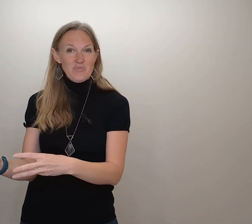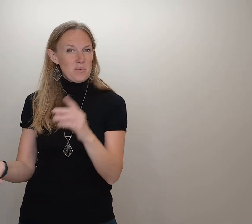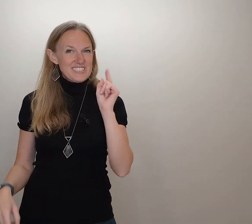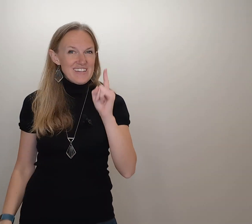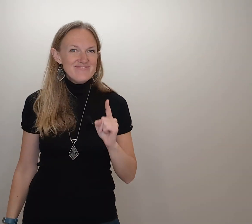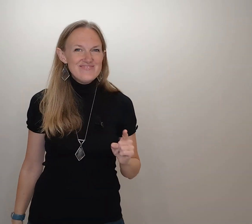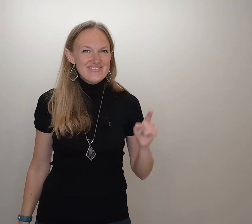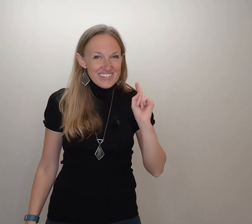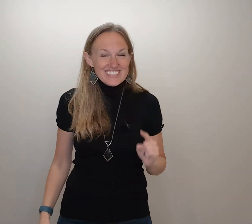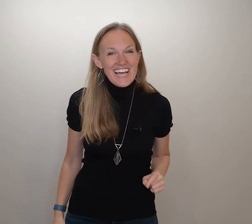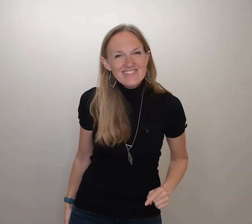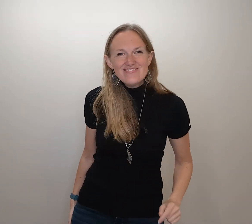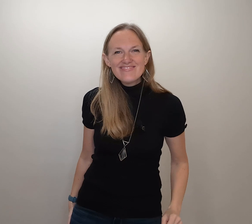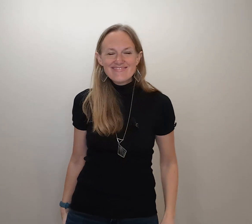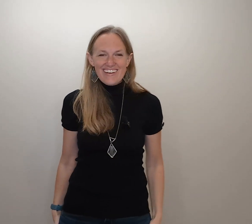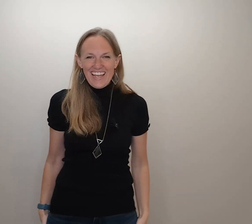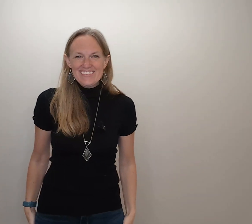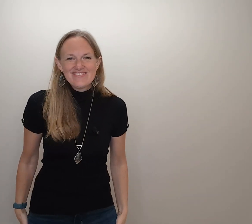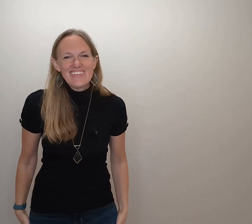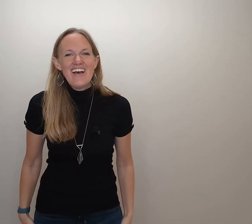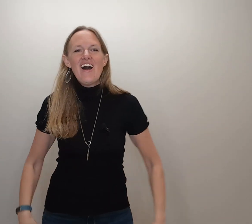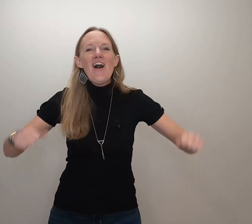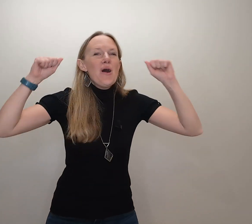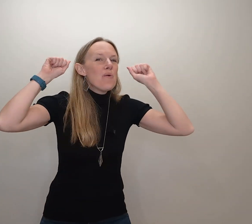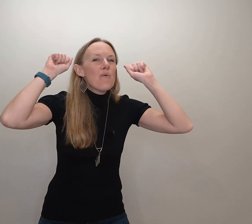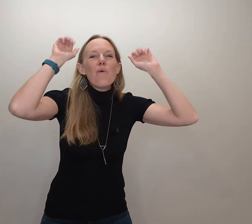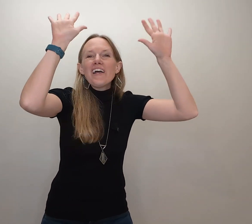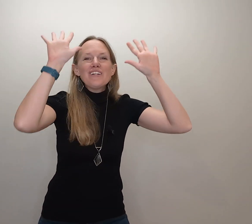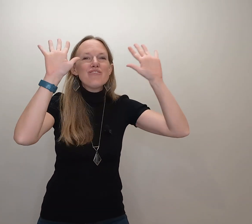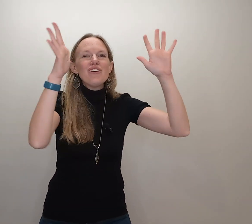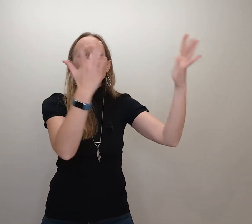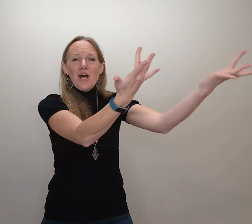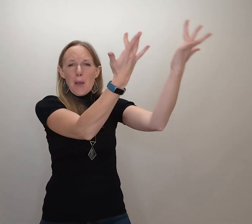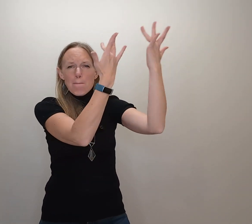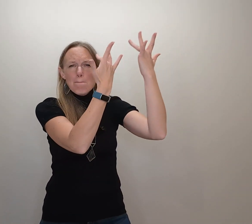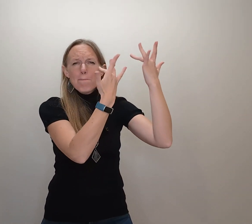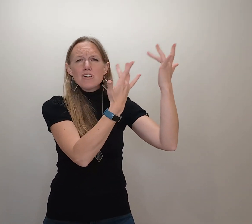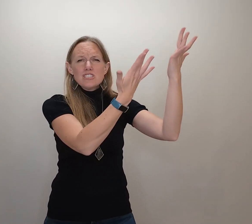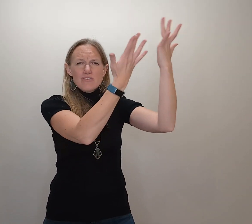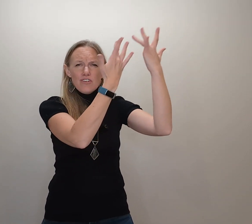One more time. One more time. Okay. Oh, wonderful,